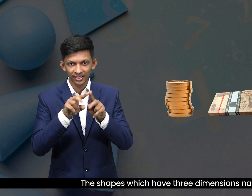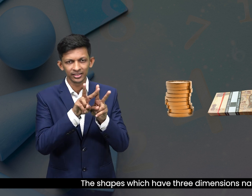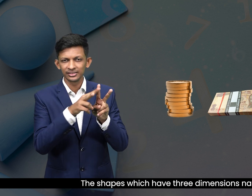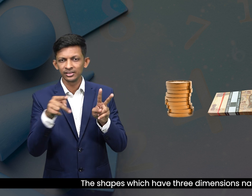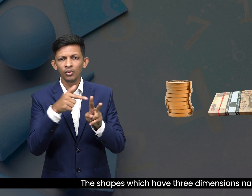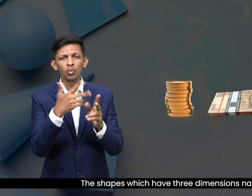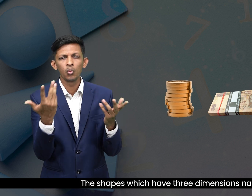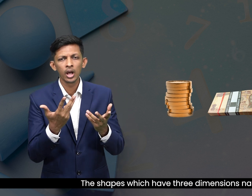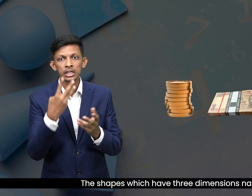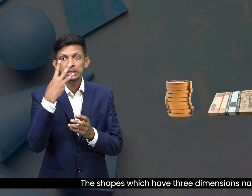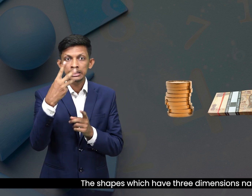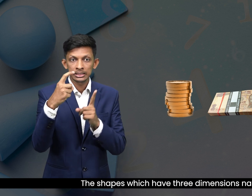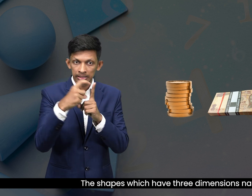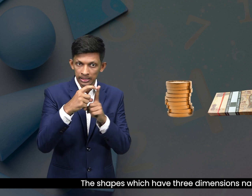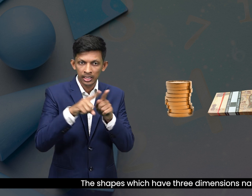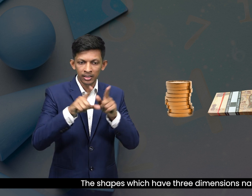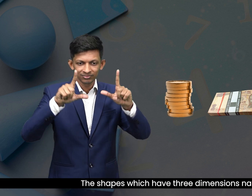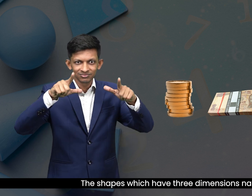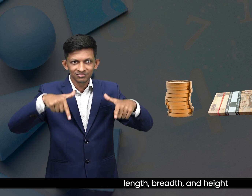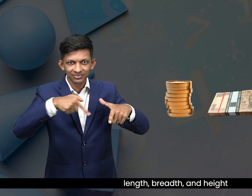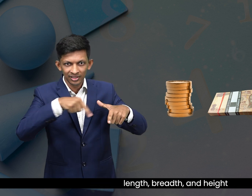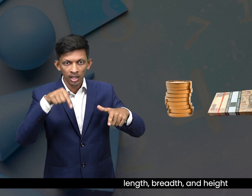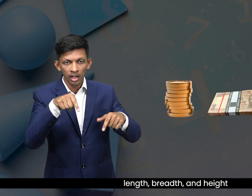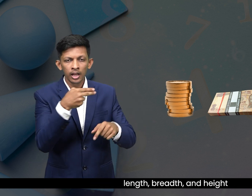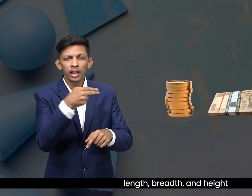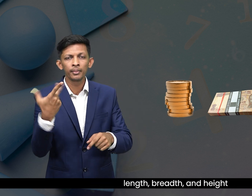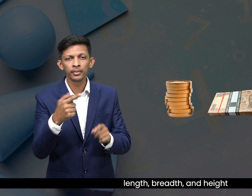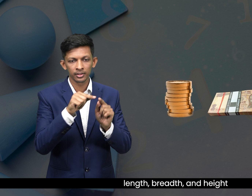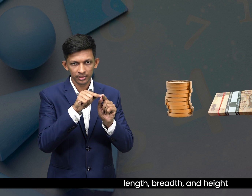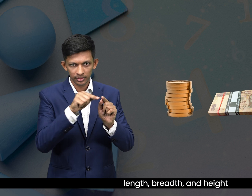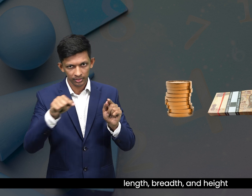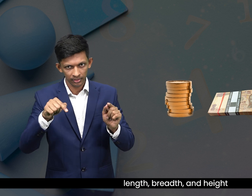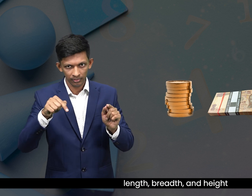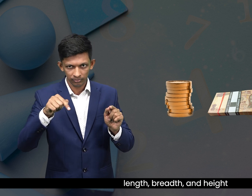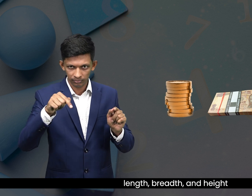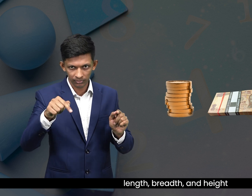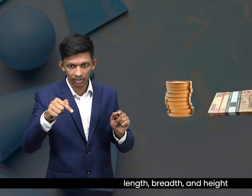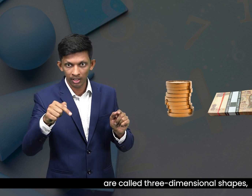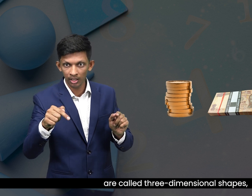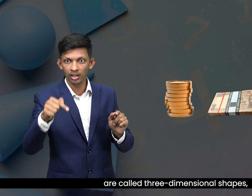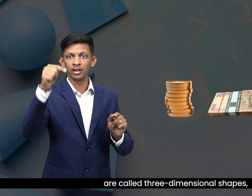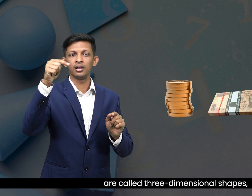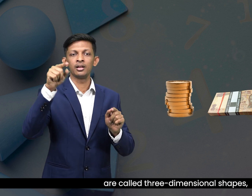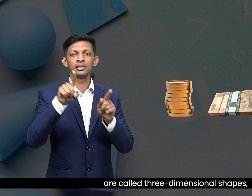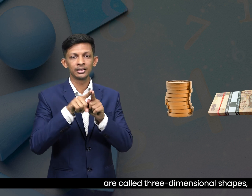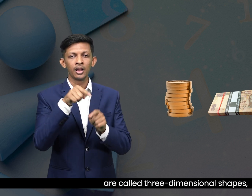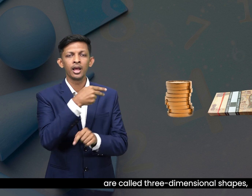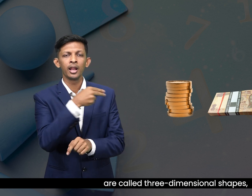have three dimensions, namely length, breadth and height are called three-dimensional